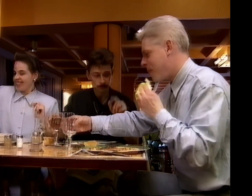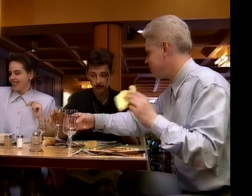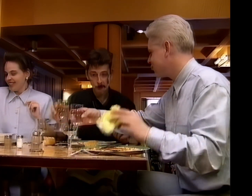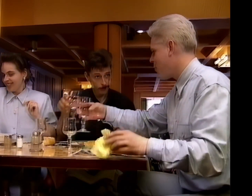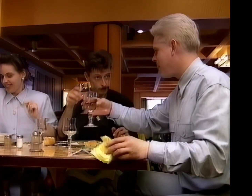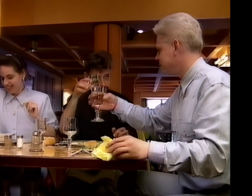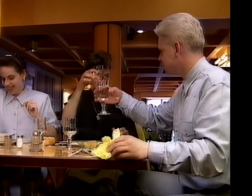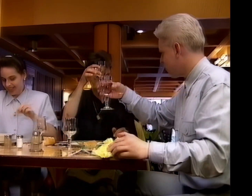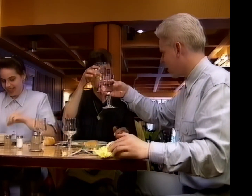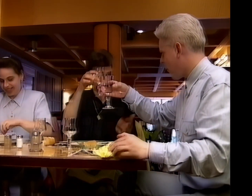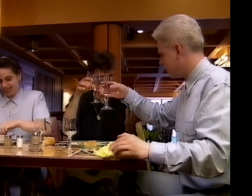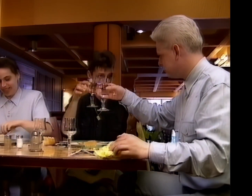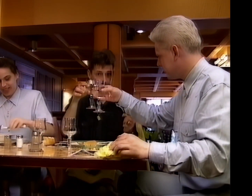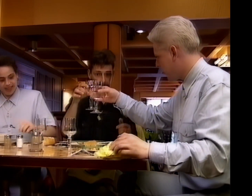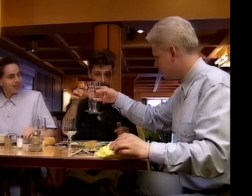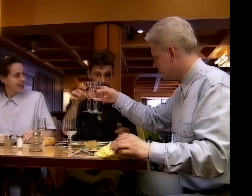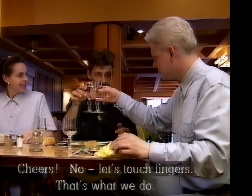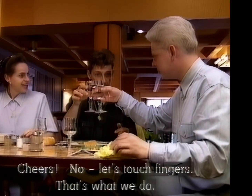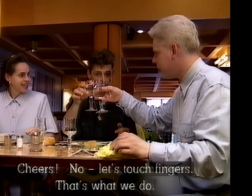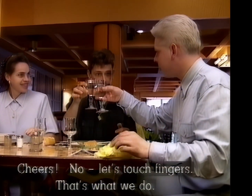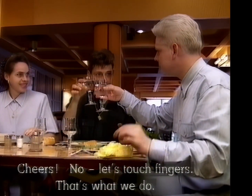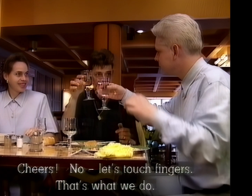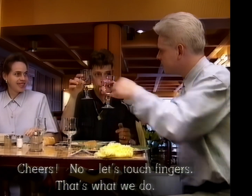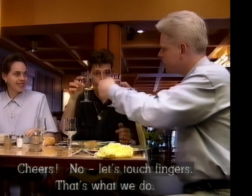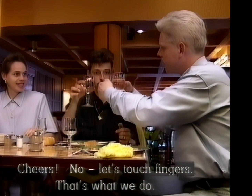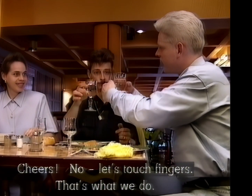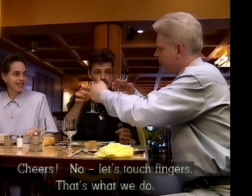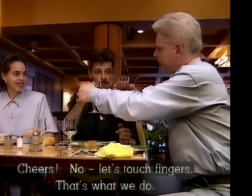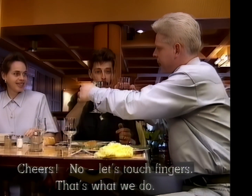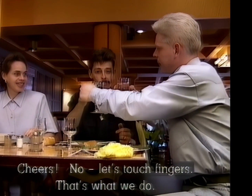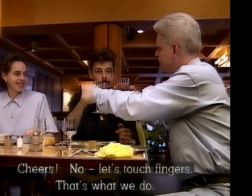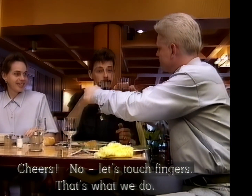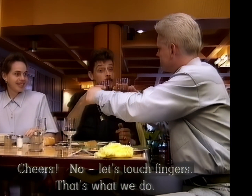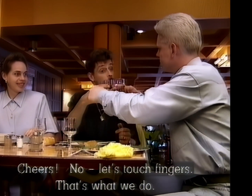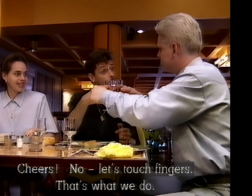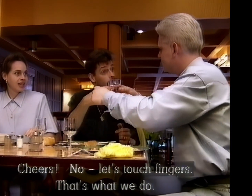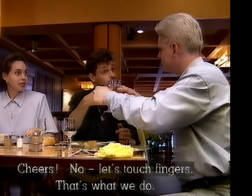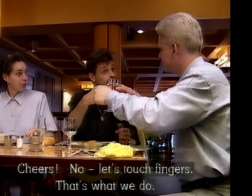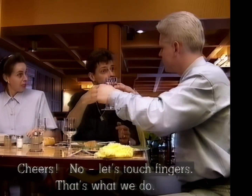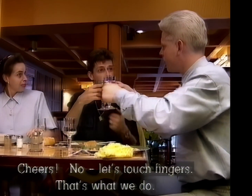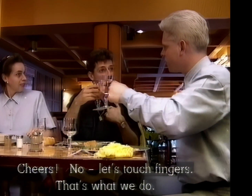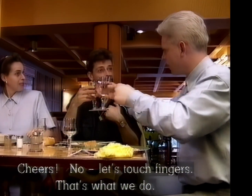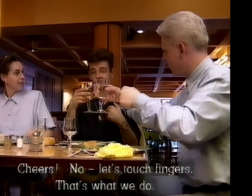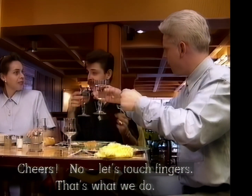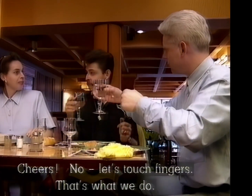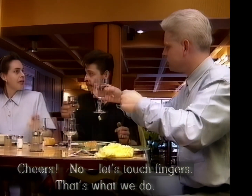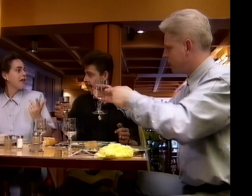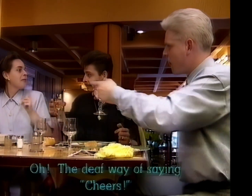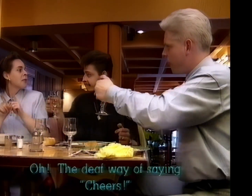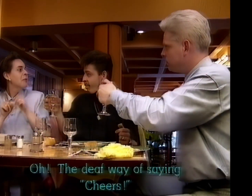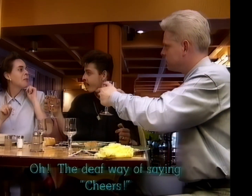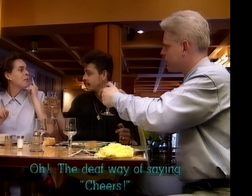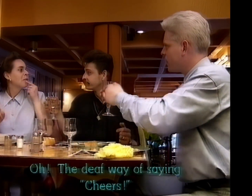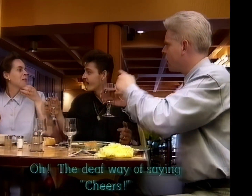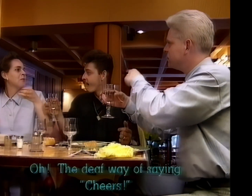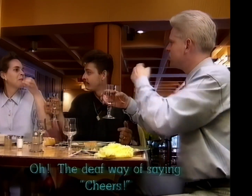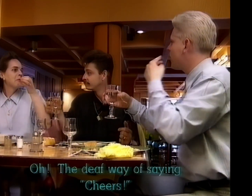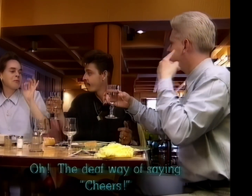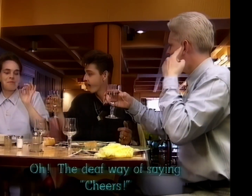Right. Well, cheers. No, no, no, no. Let's touch fingers is what we do. Oh. Oh, the deaf way of saying